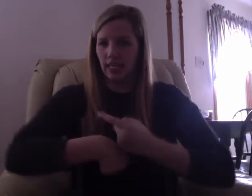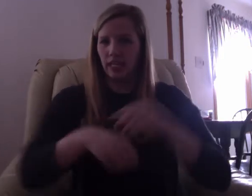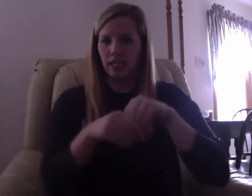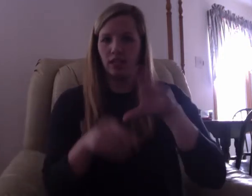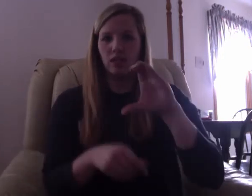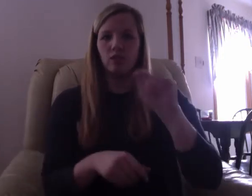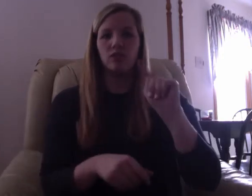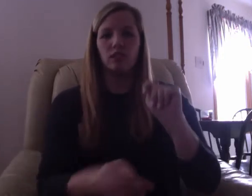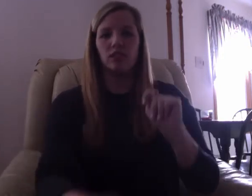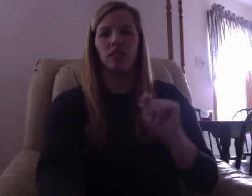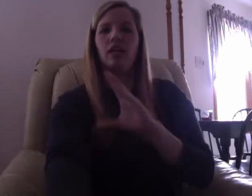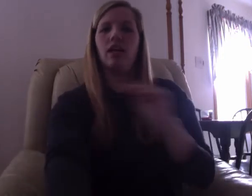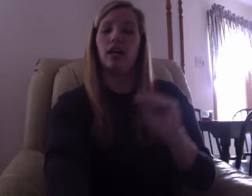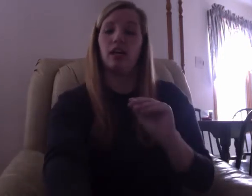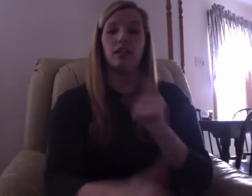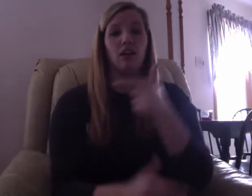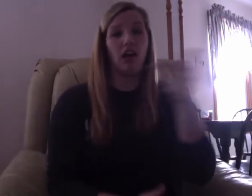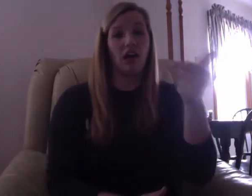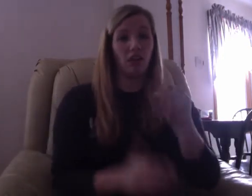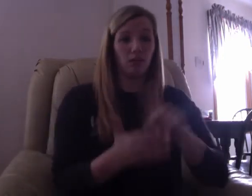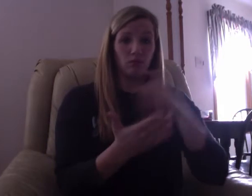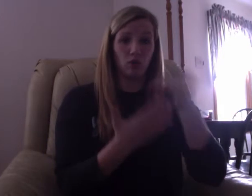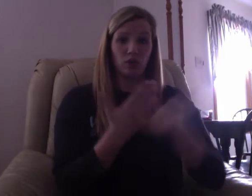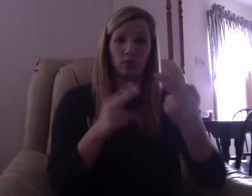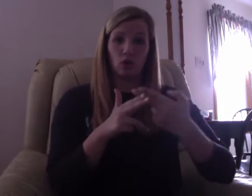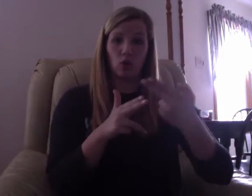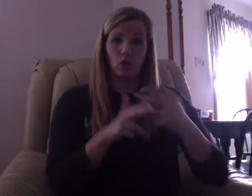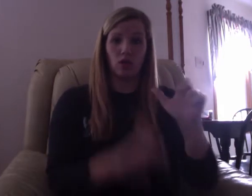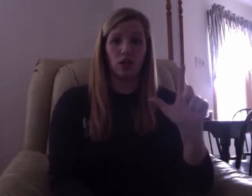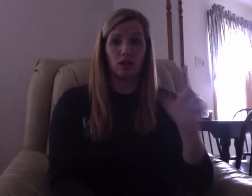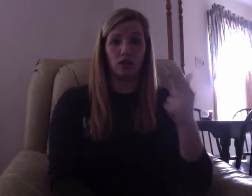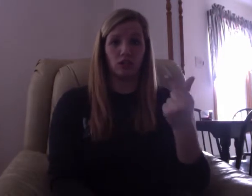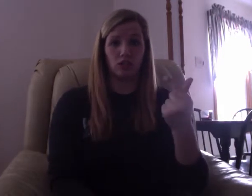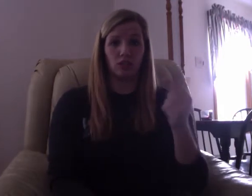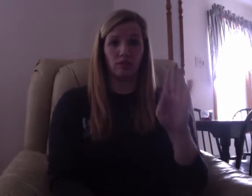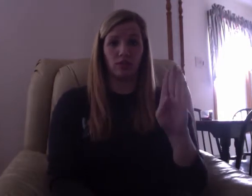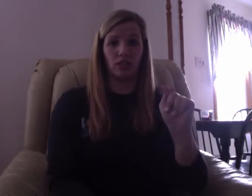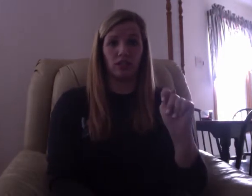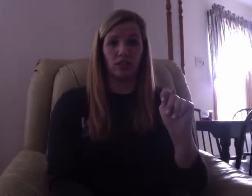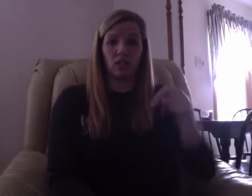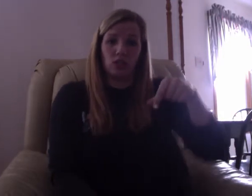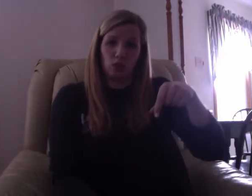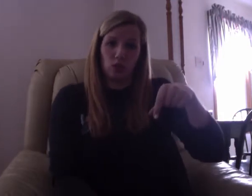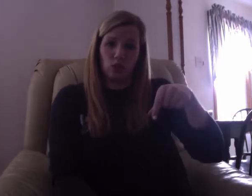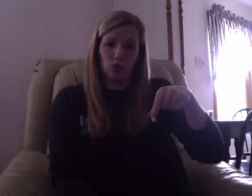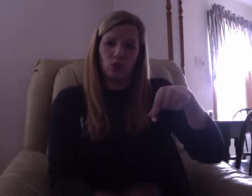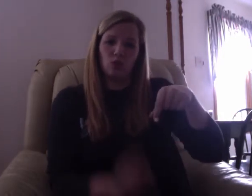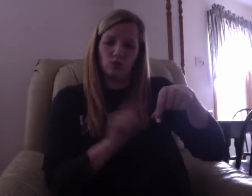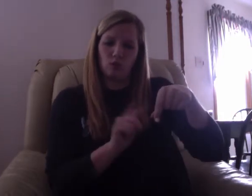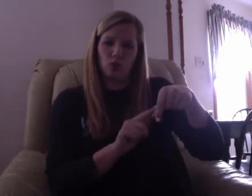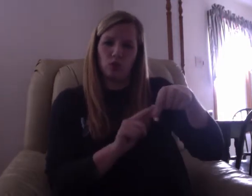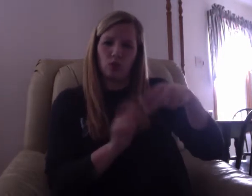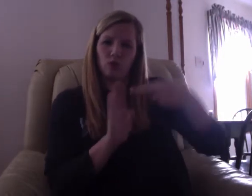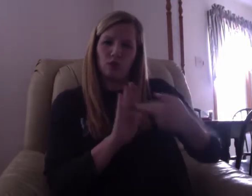in January called LGBTQ Awareness Days. The Q stands for queer. And